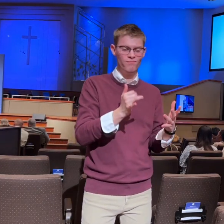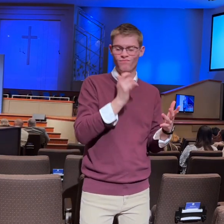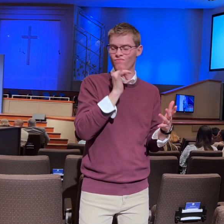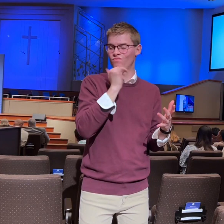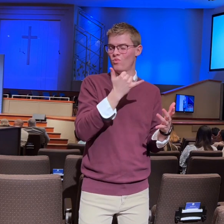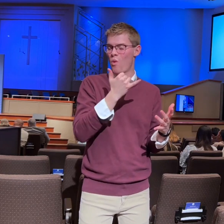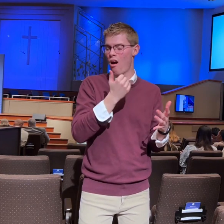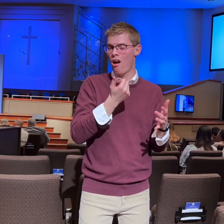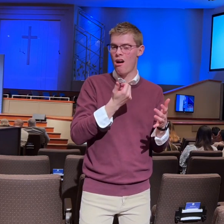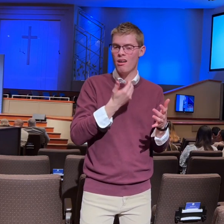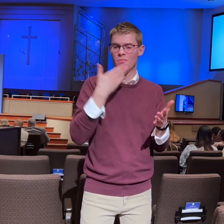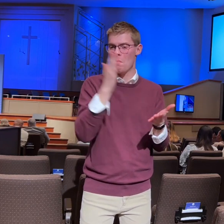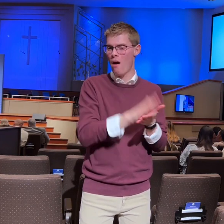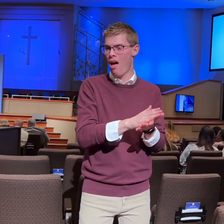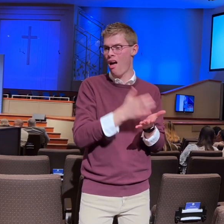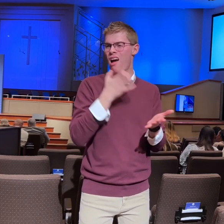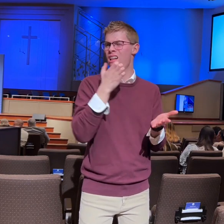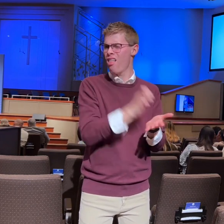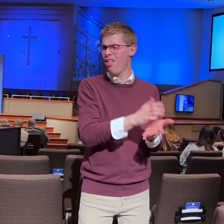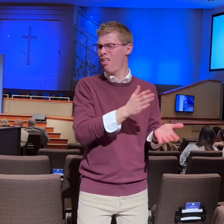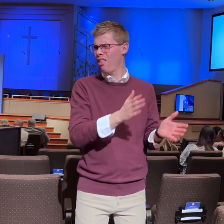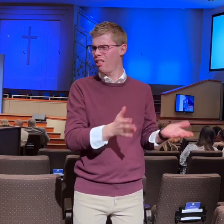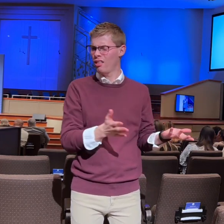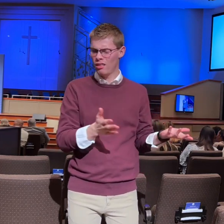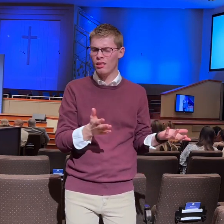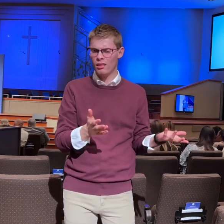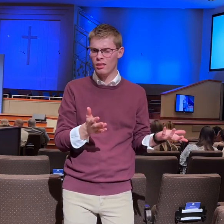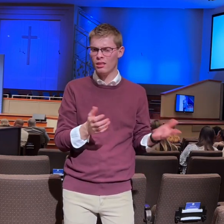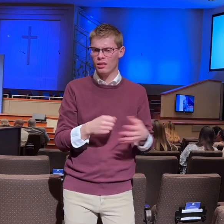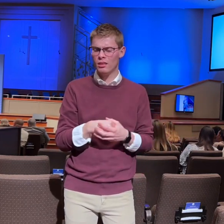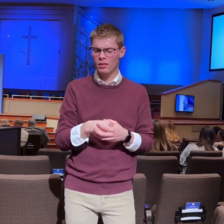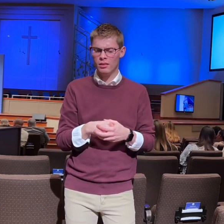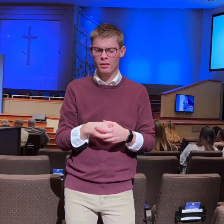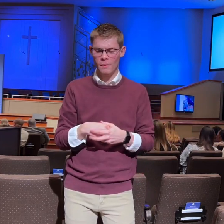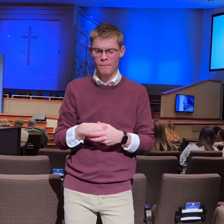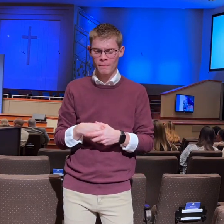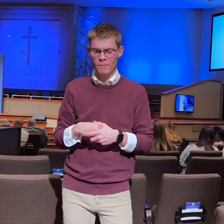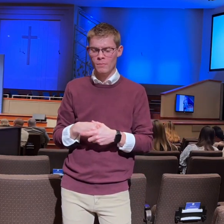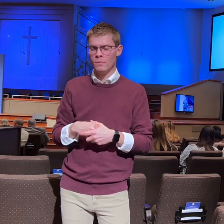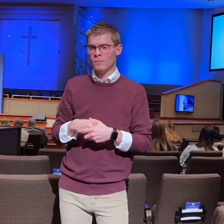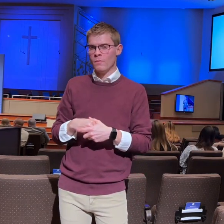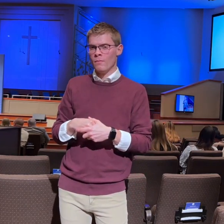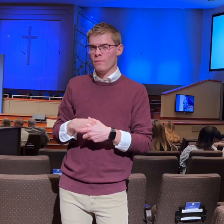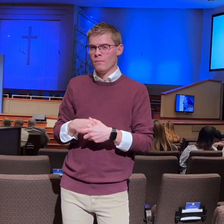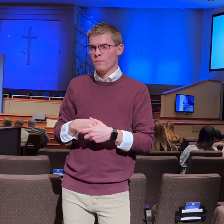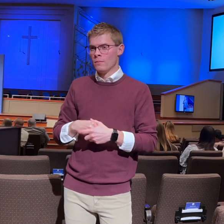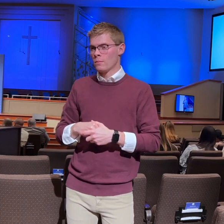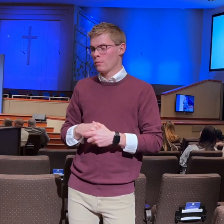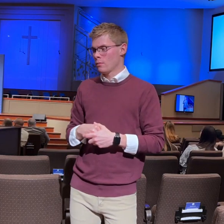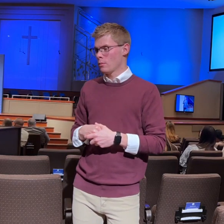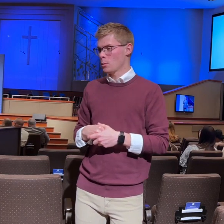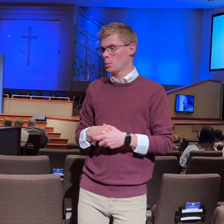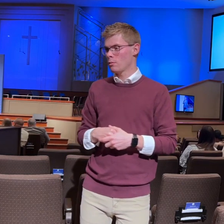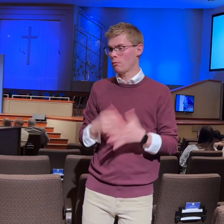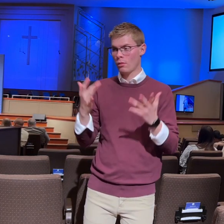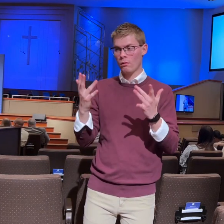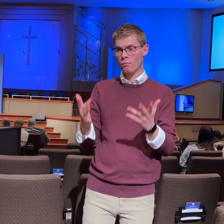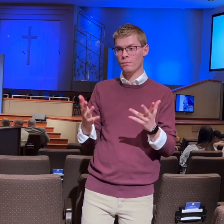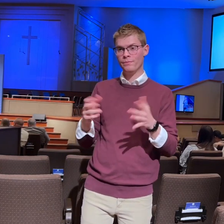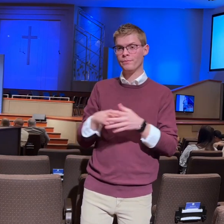Say, well, I just believe in loving everybody I know and you're going to rescue dogs. I get it. I get it. But wait a minute.